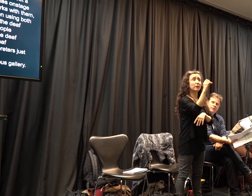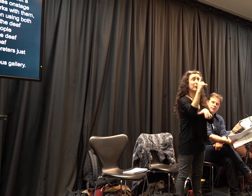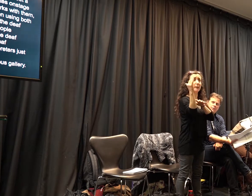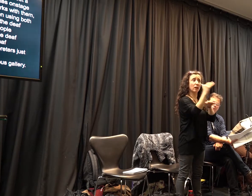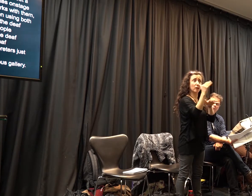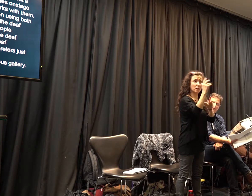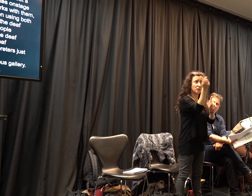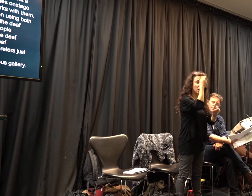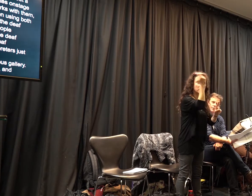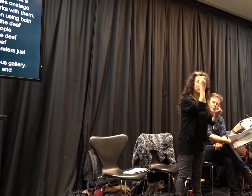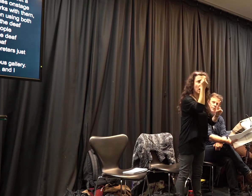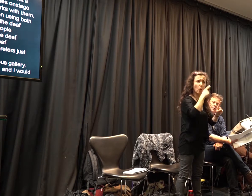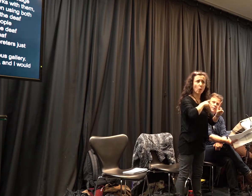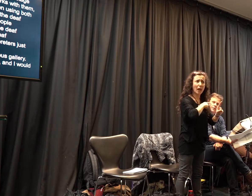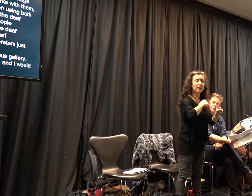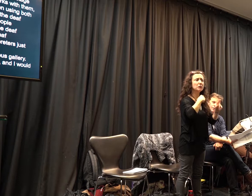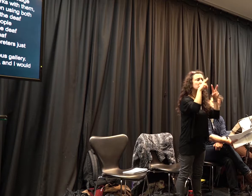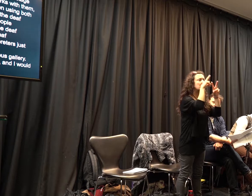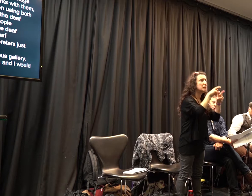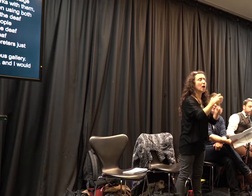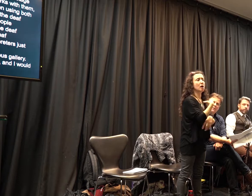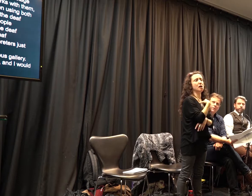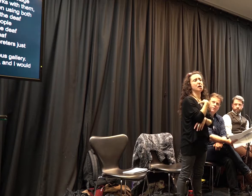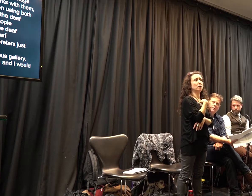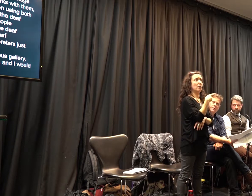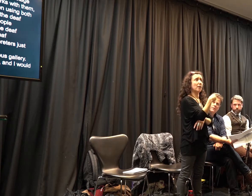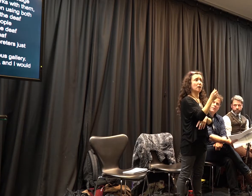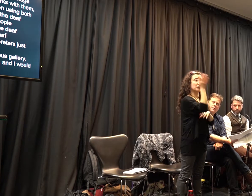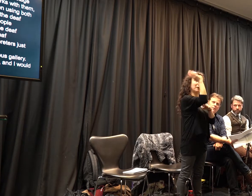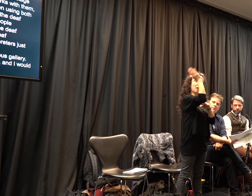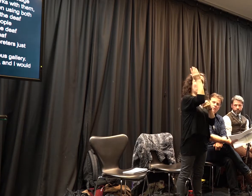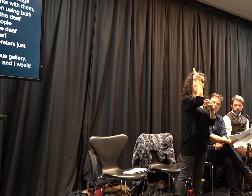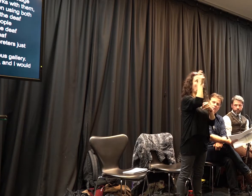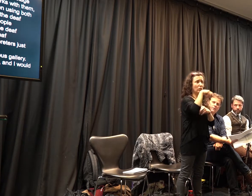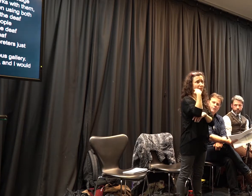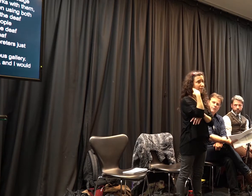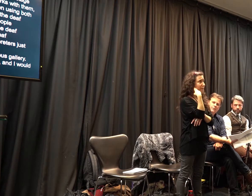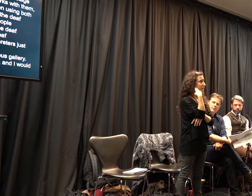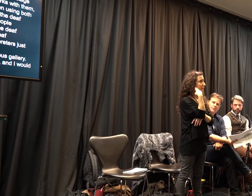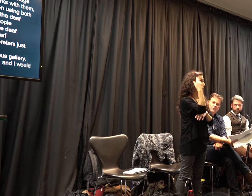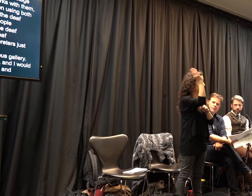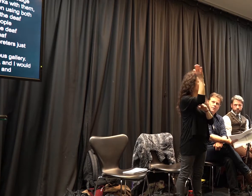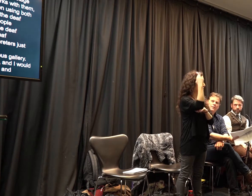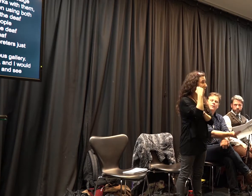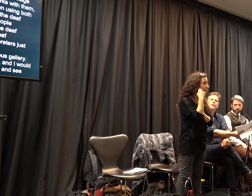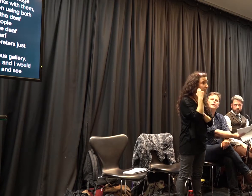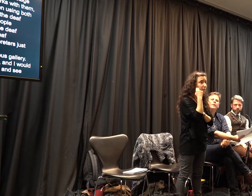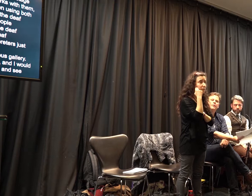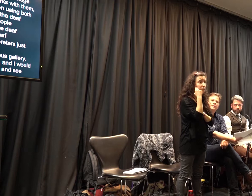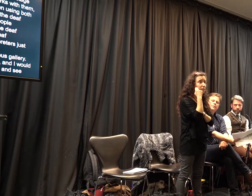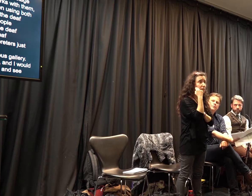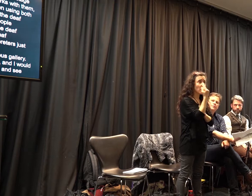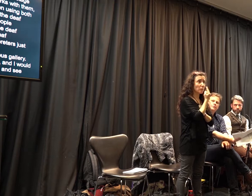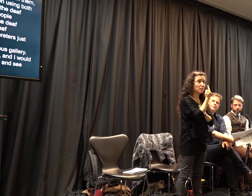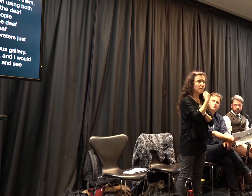on average 30 to 40 people, deaf people, come and see these speaks. The reason for this is because